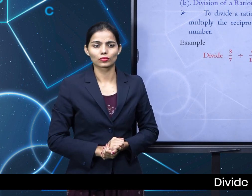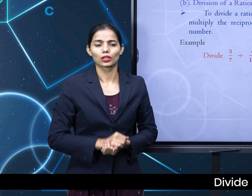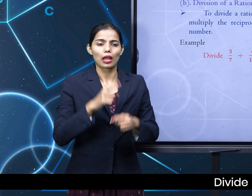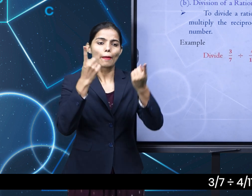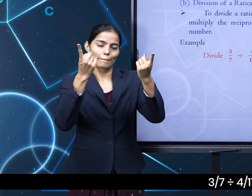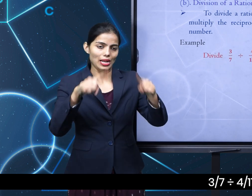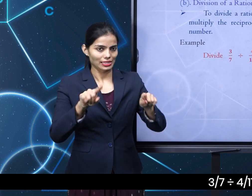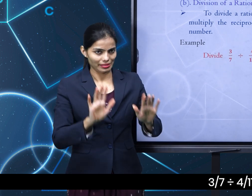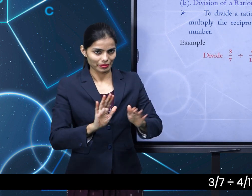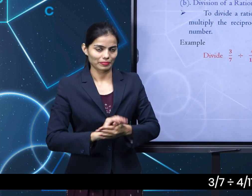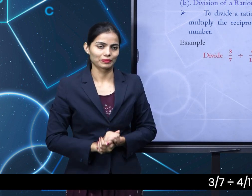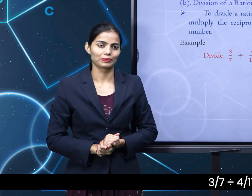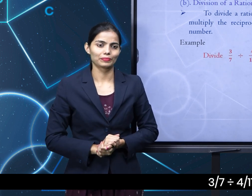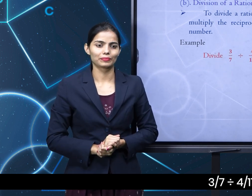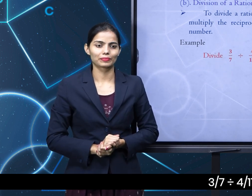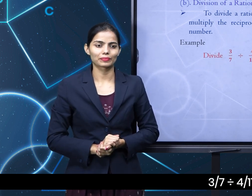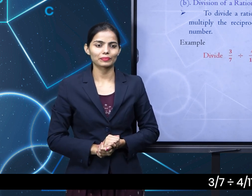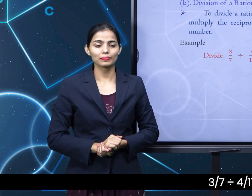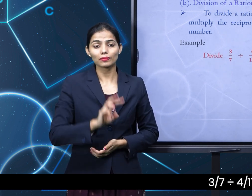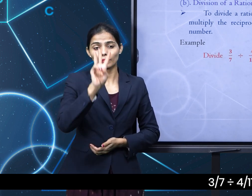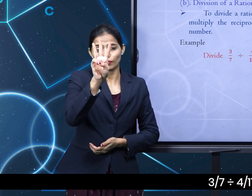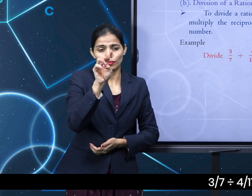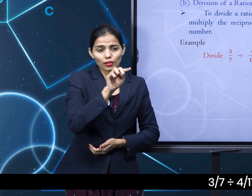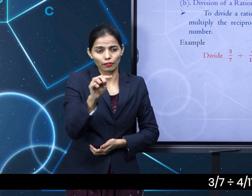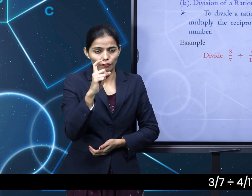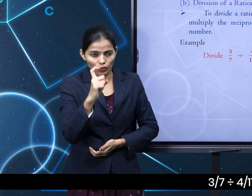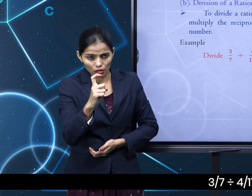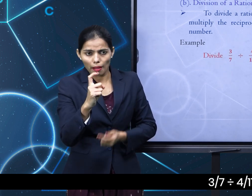divide 3 by 7 divided 4 by 11.